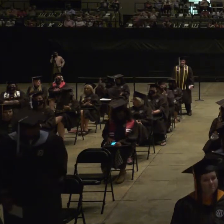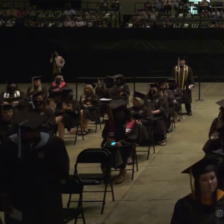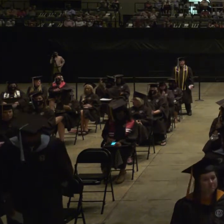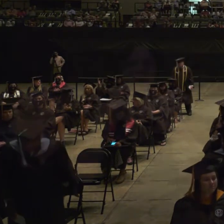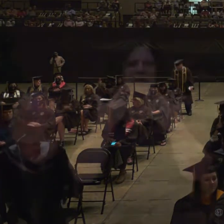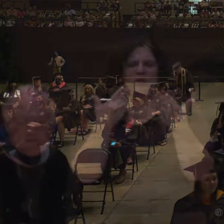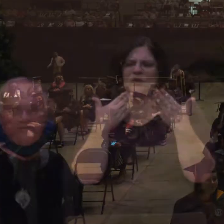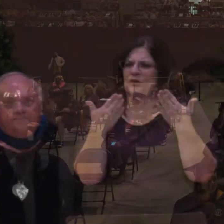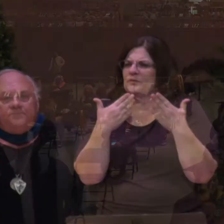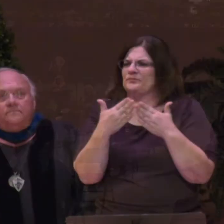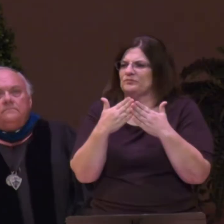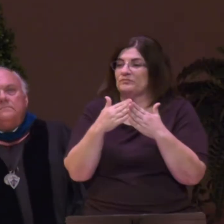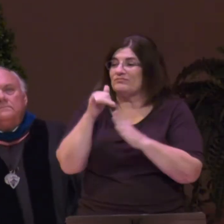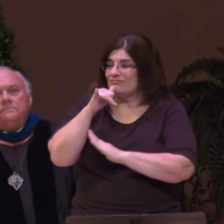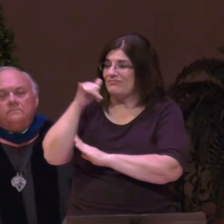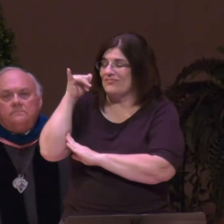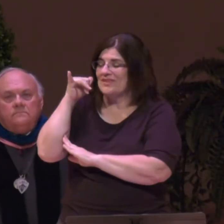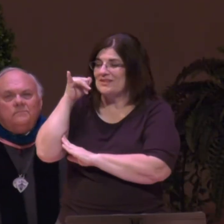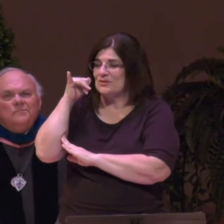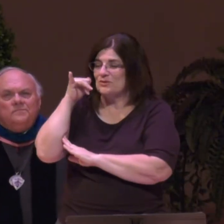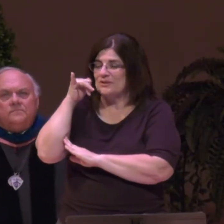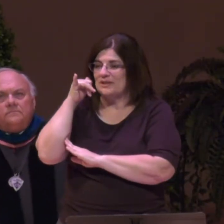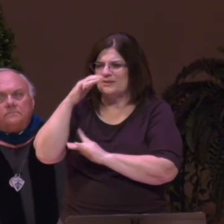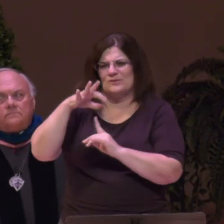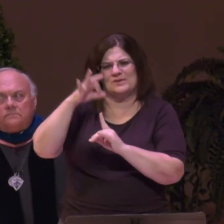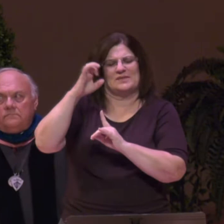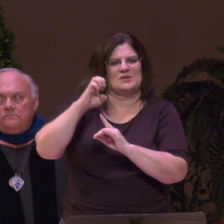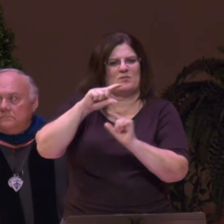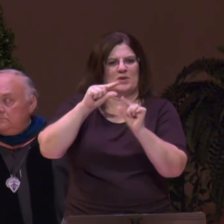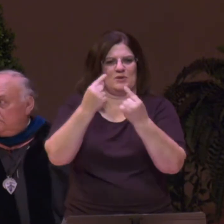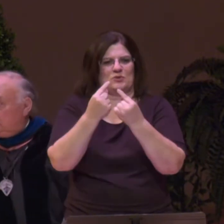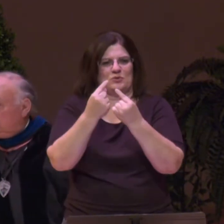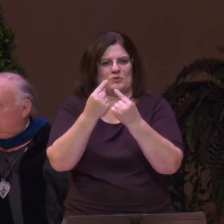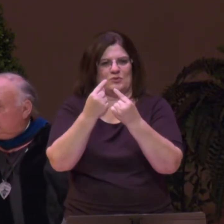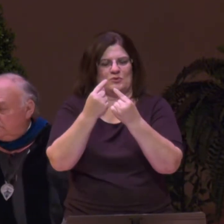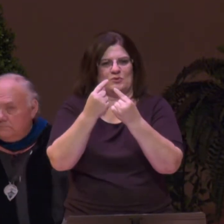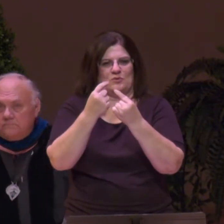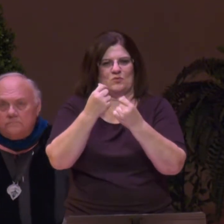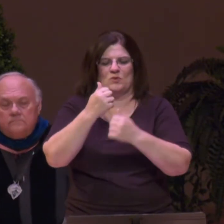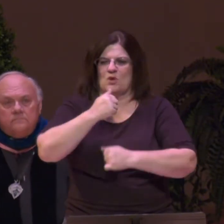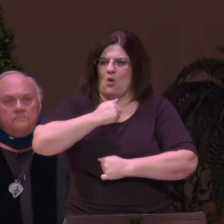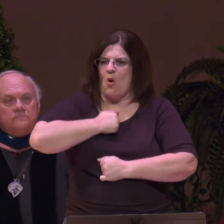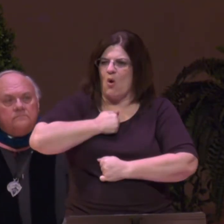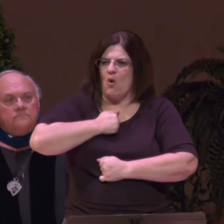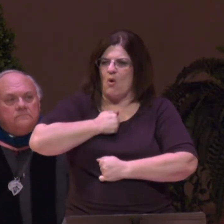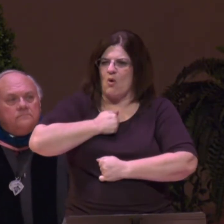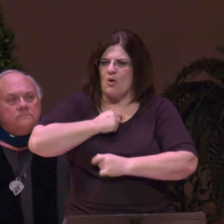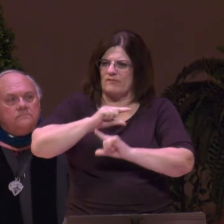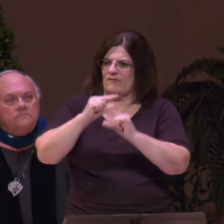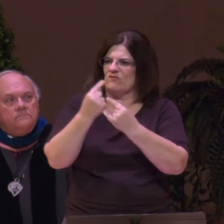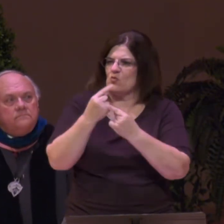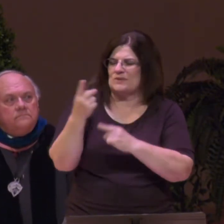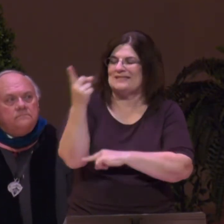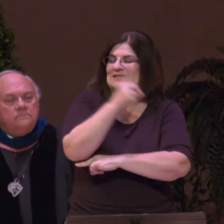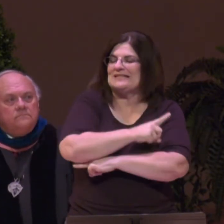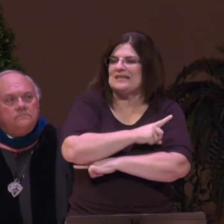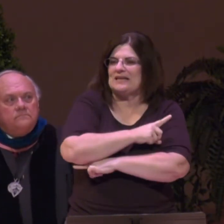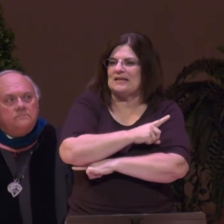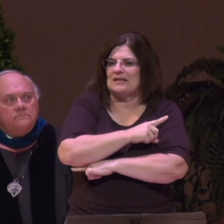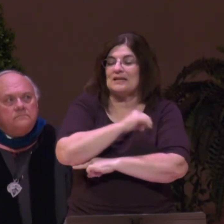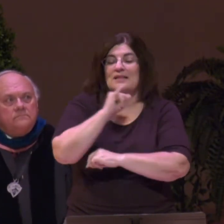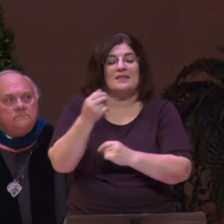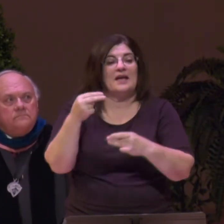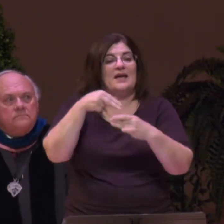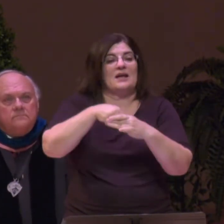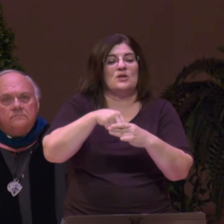Thank you. And yesterday, a special group was at Armed Forces Day, and that they